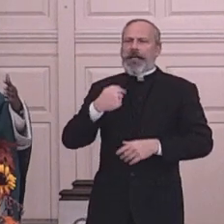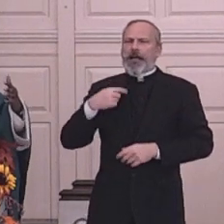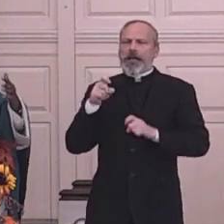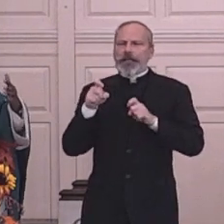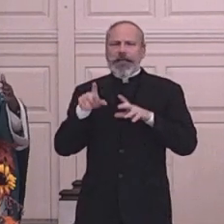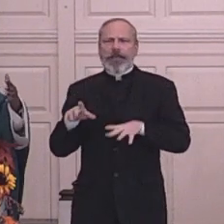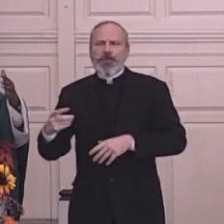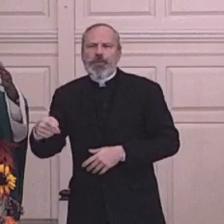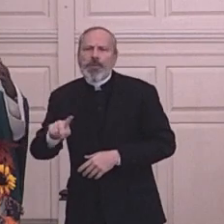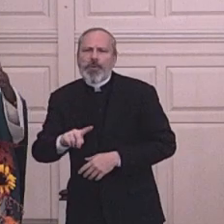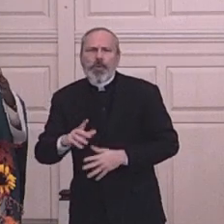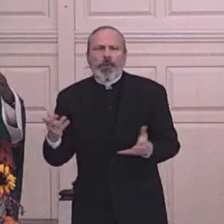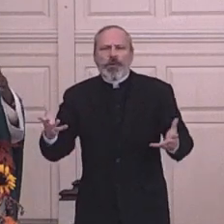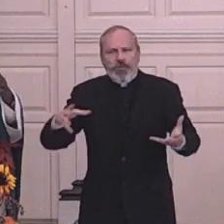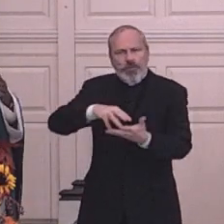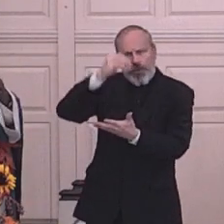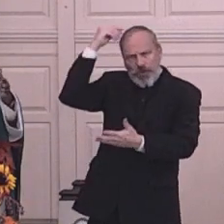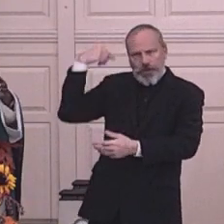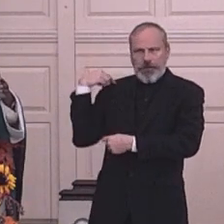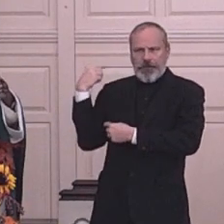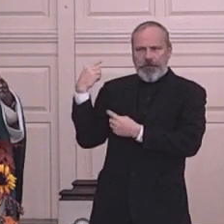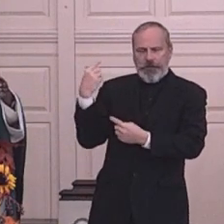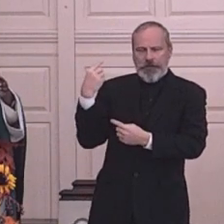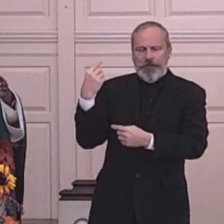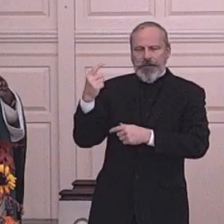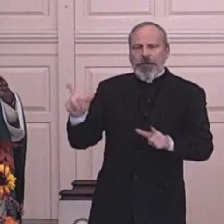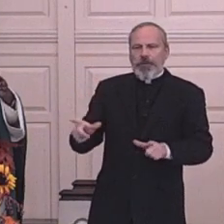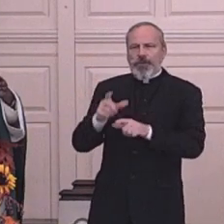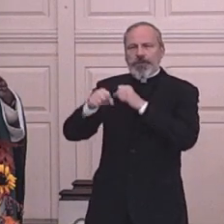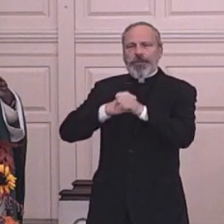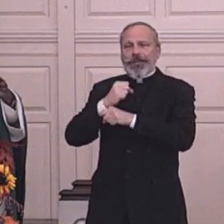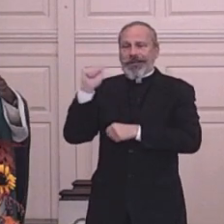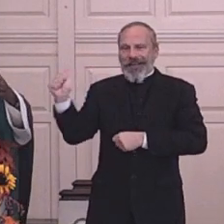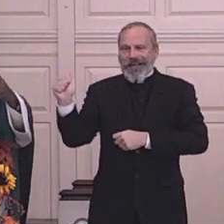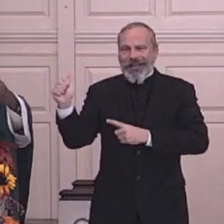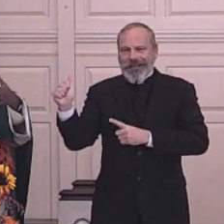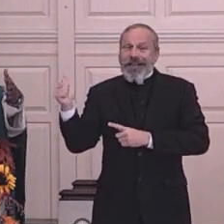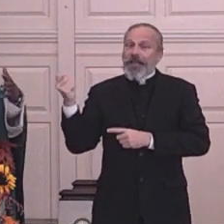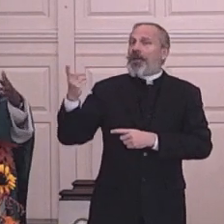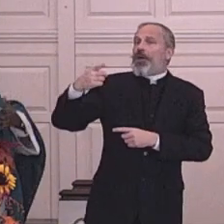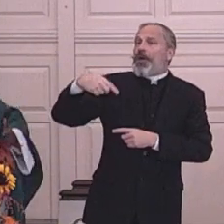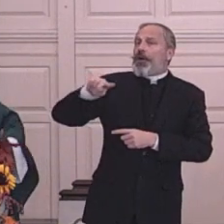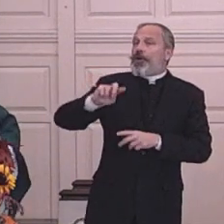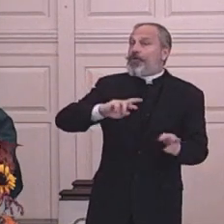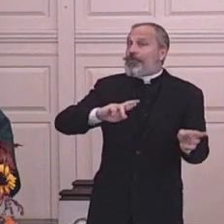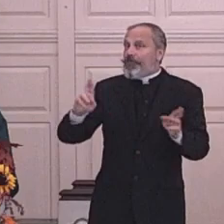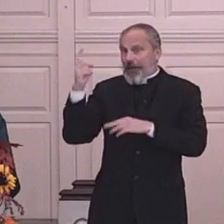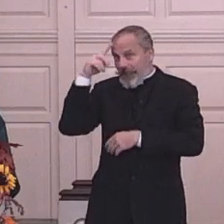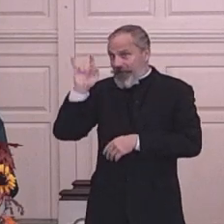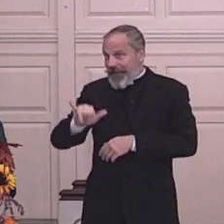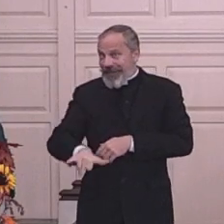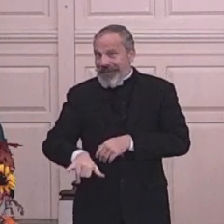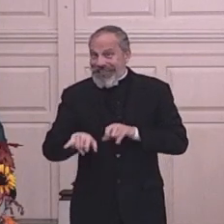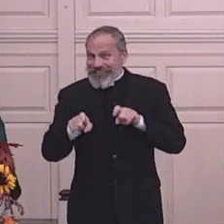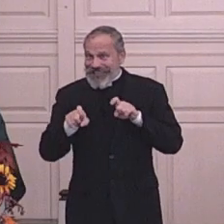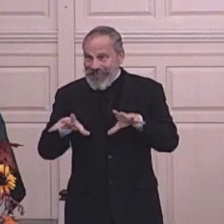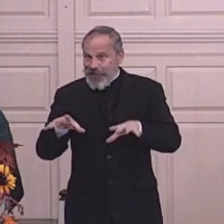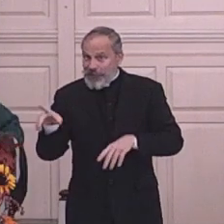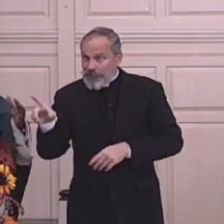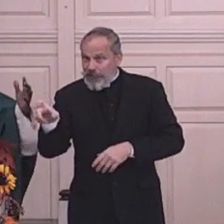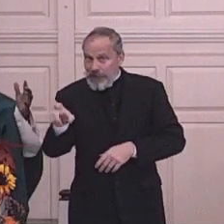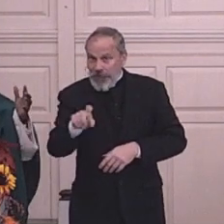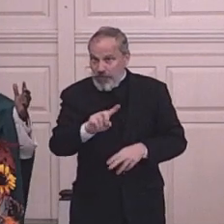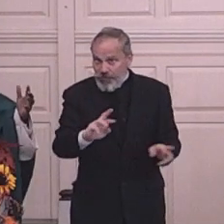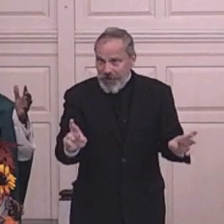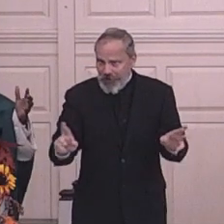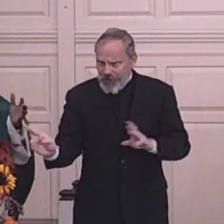been learning all through this liturgical year A. Are you prepared to sit for that exam? Are you